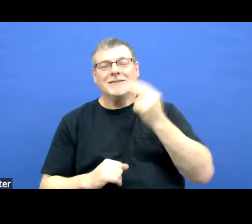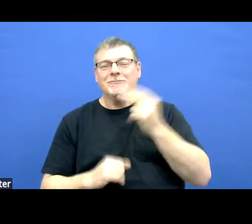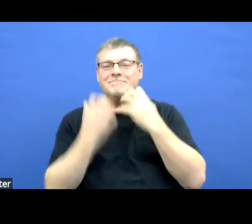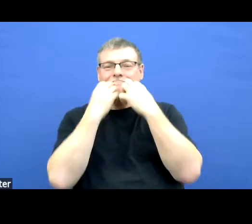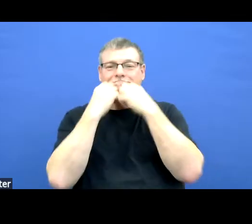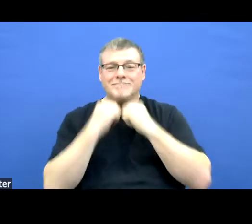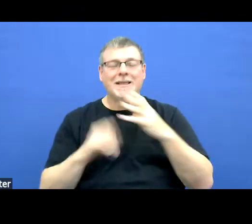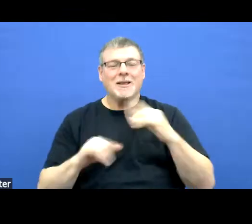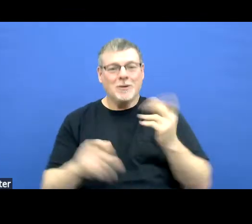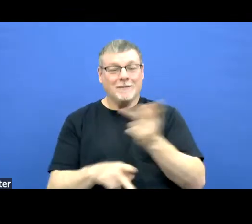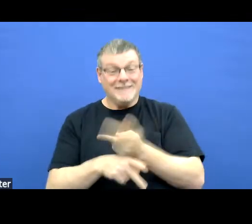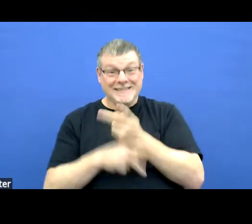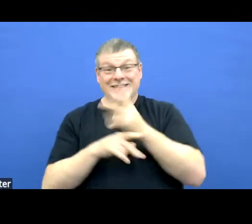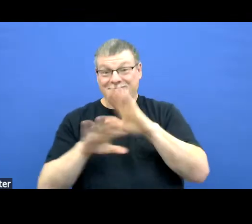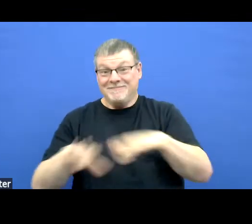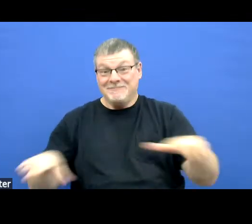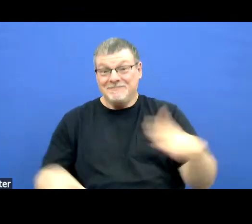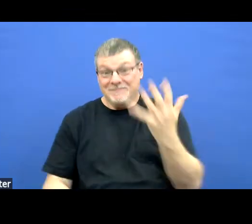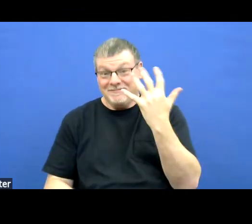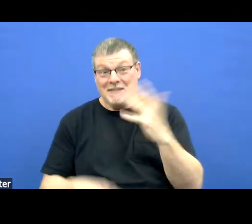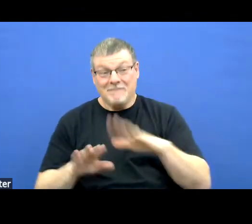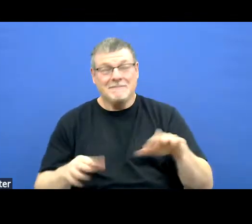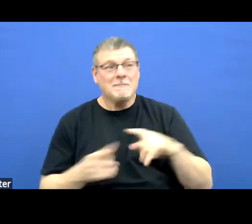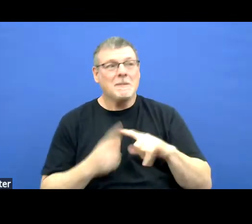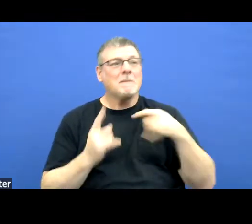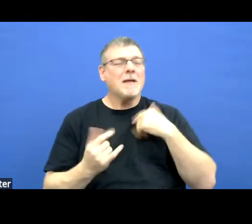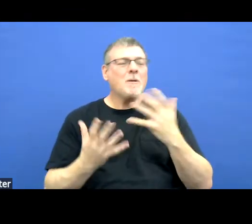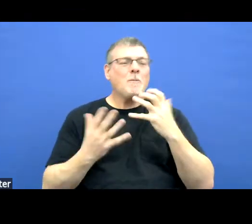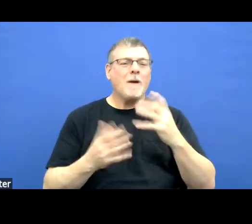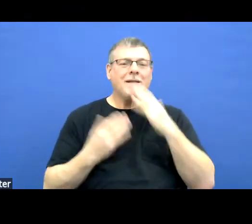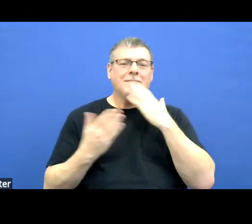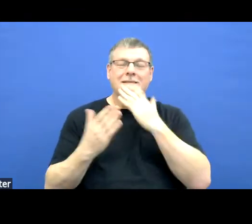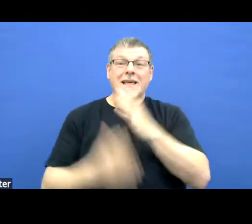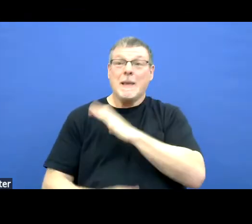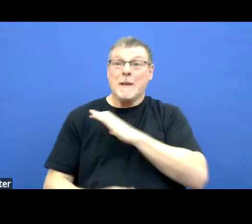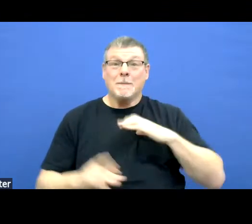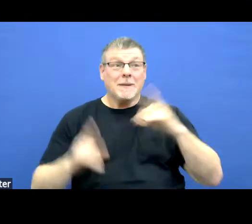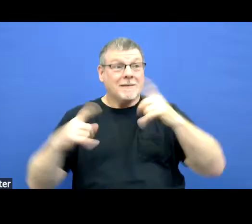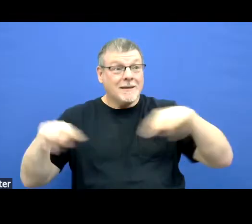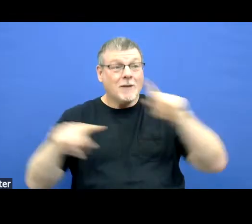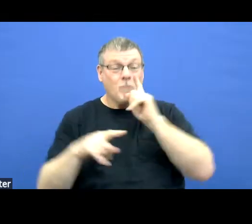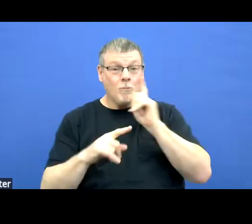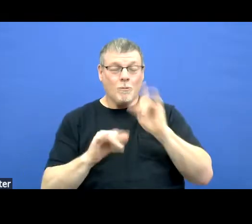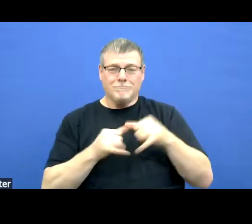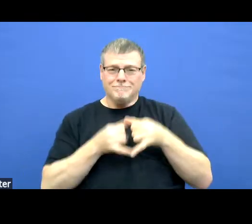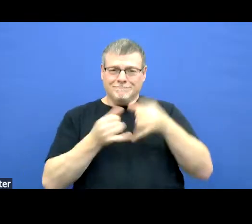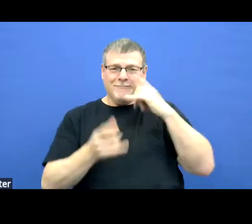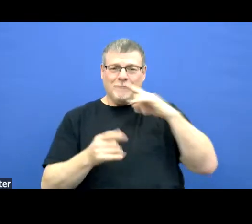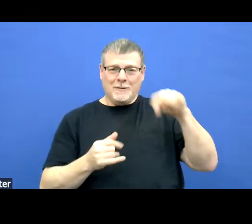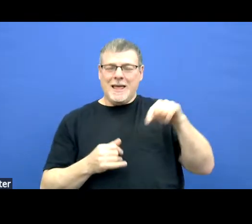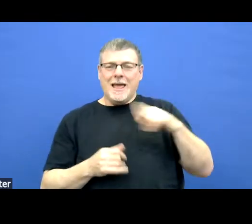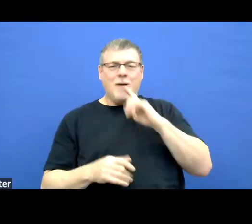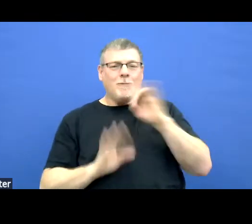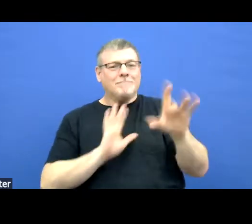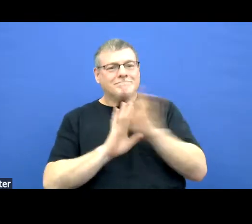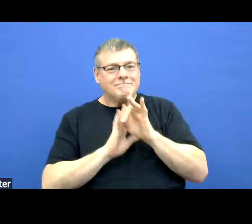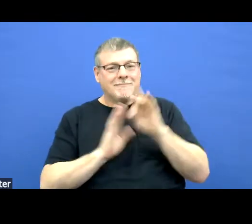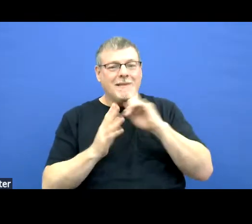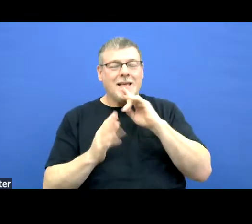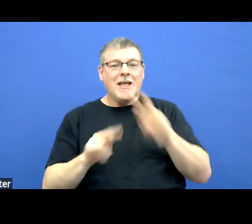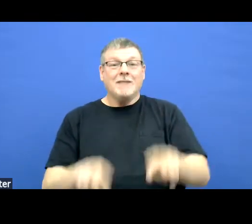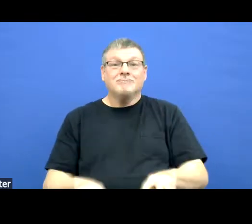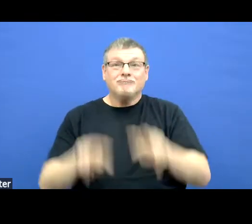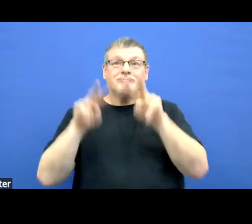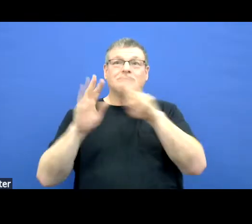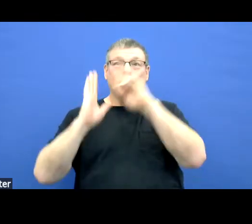loved raising our 5 kids here. I wanted to thank the committee who put together the criteria for this award. I really love that you chose to highlight and elevate the